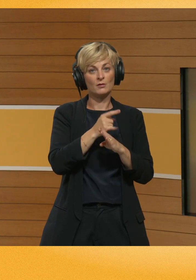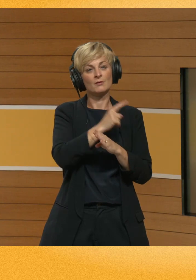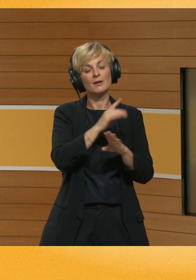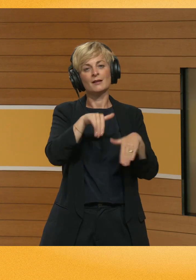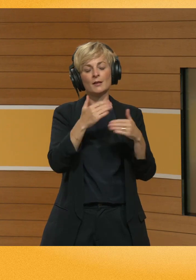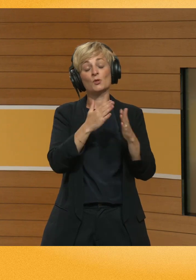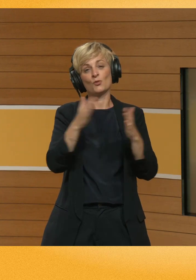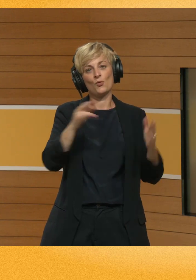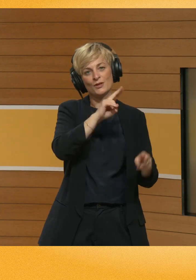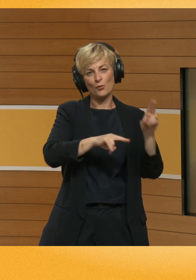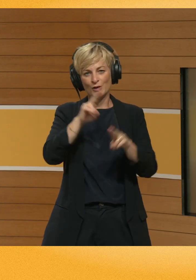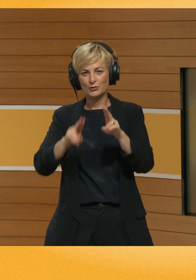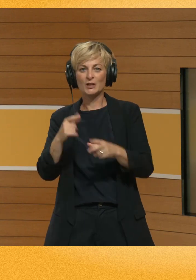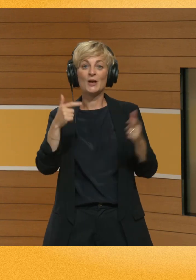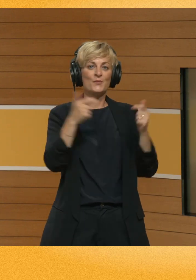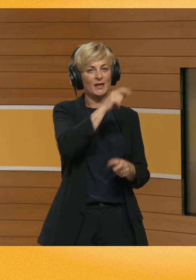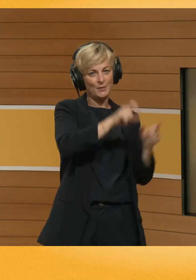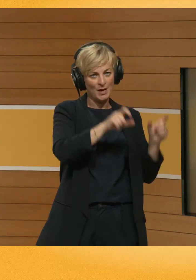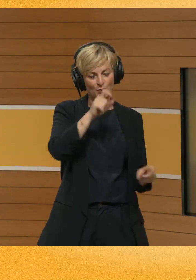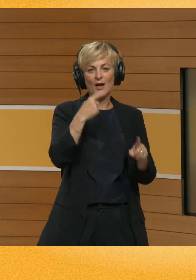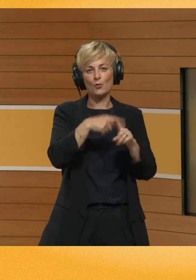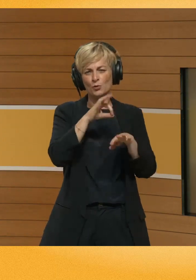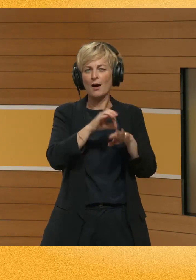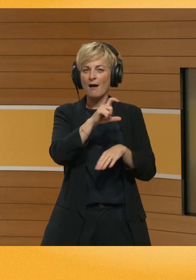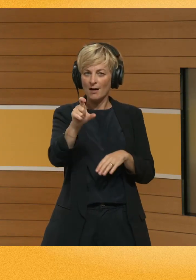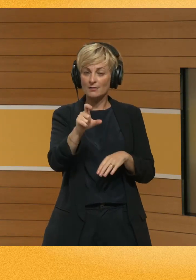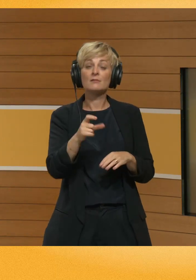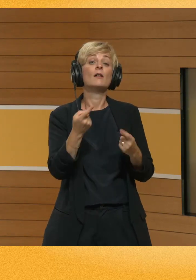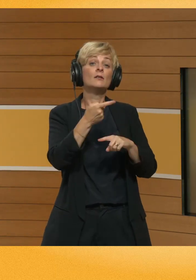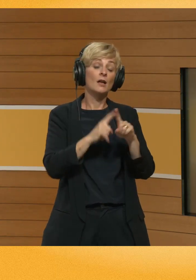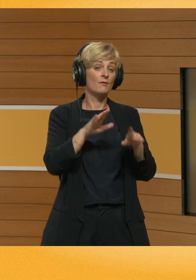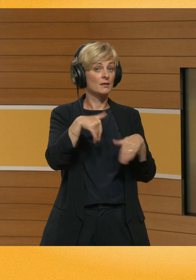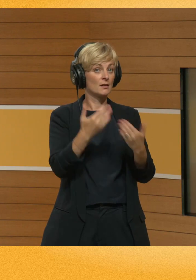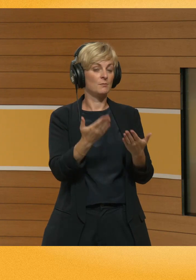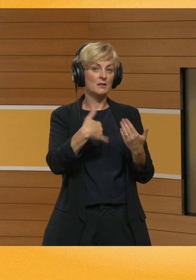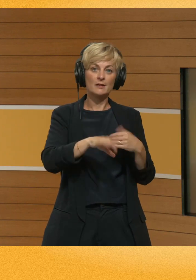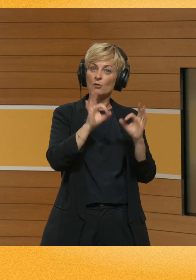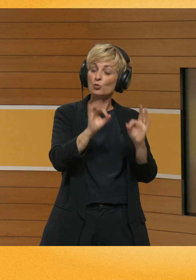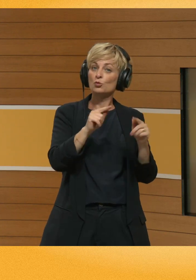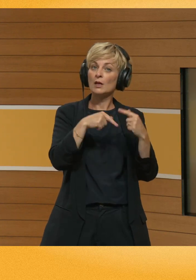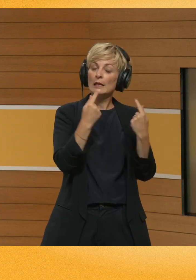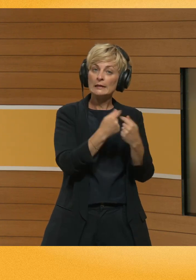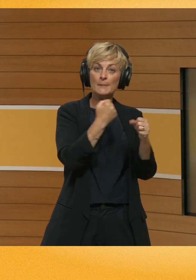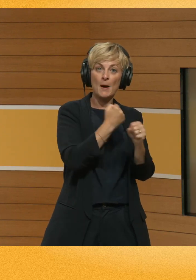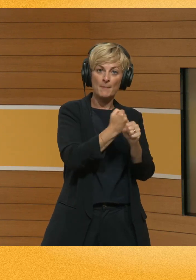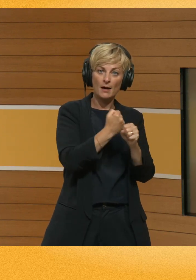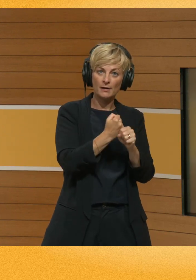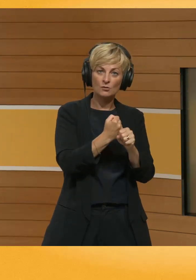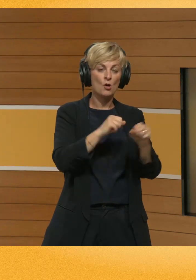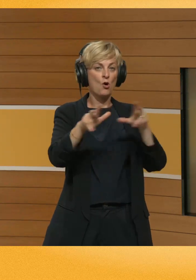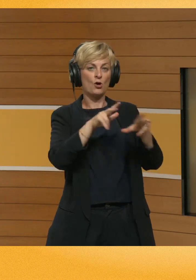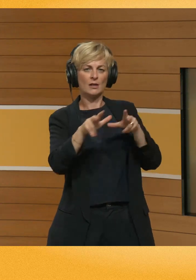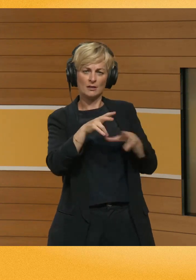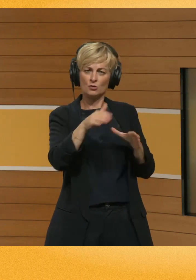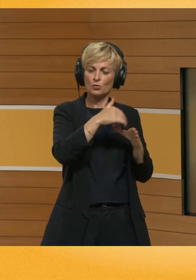there's great teamwork between all of our organisation and all the different staff that